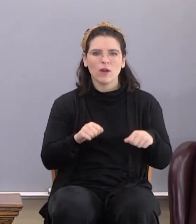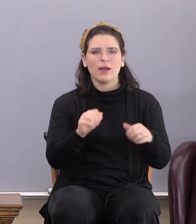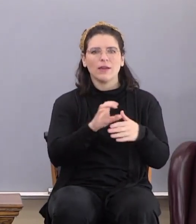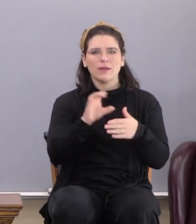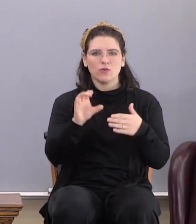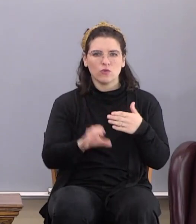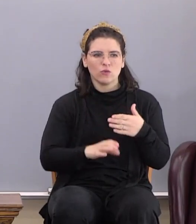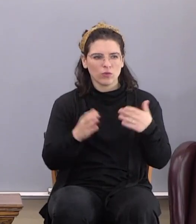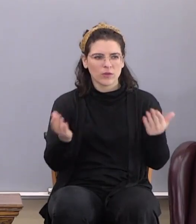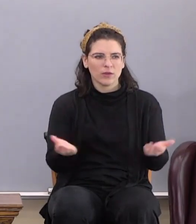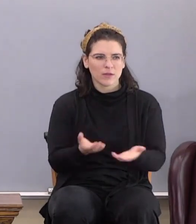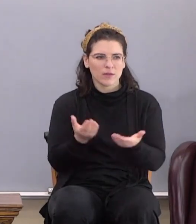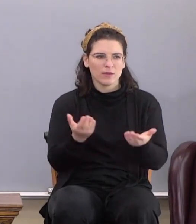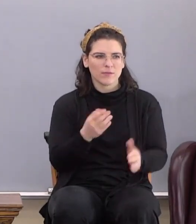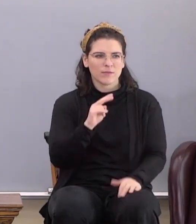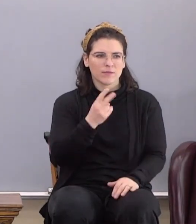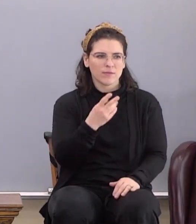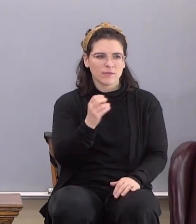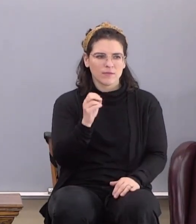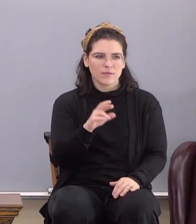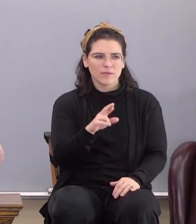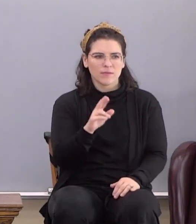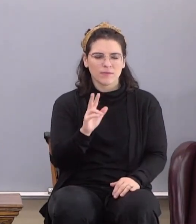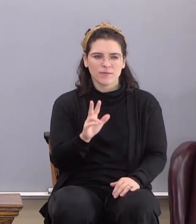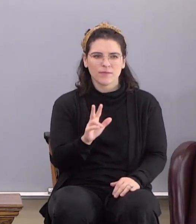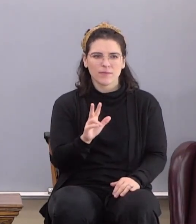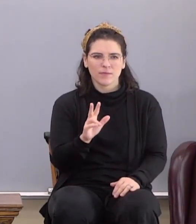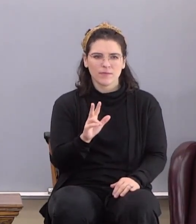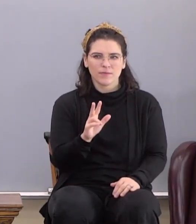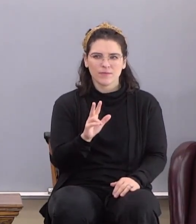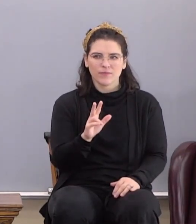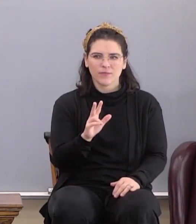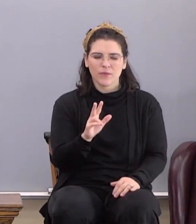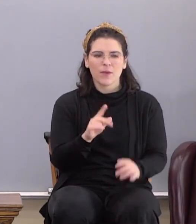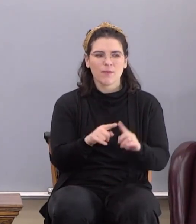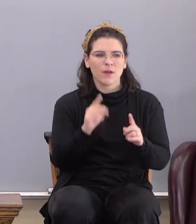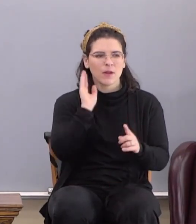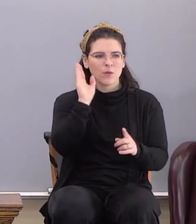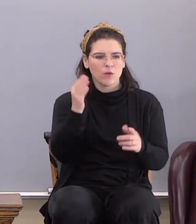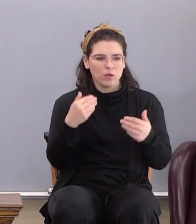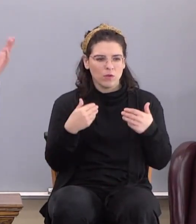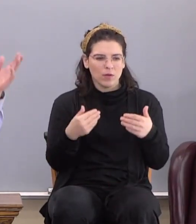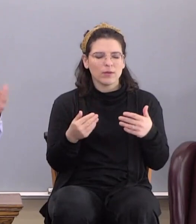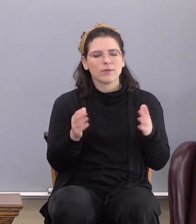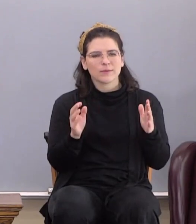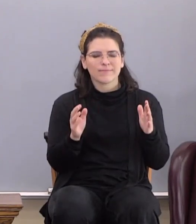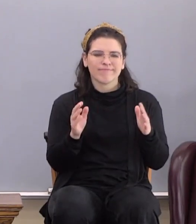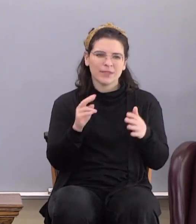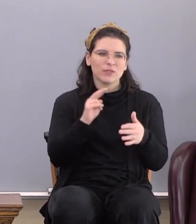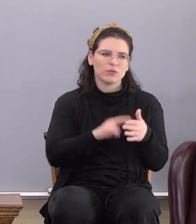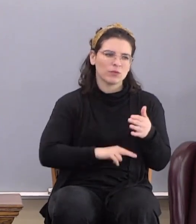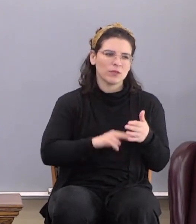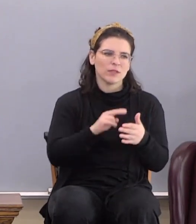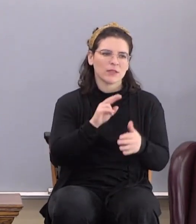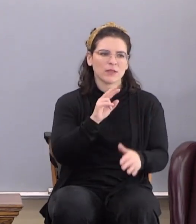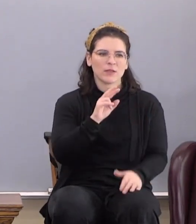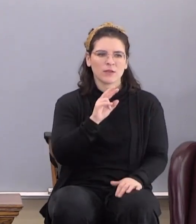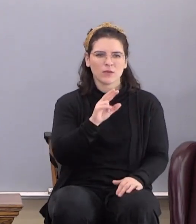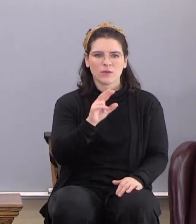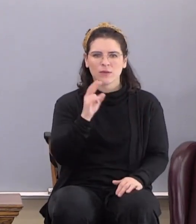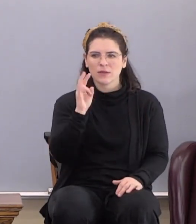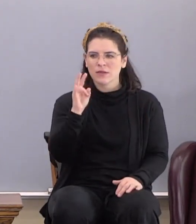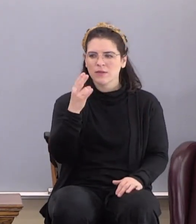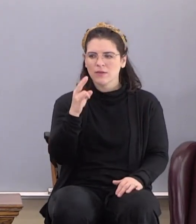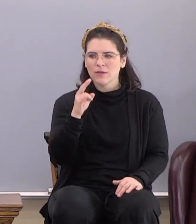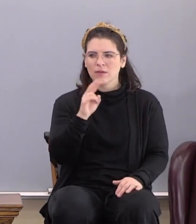conclude here in 2 Corinthians chapter 3. But I'm going to pick up. Let's just read verses 17 and verse 18, all